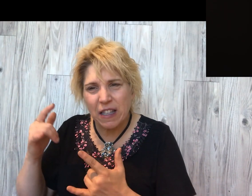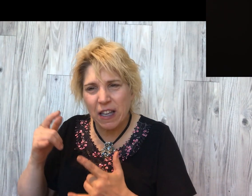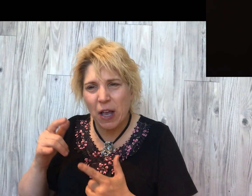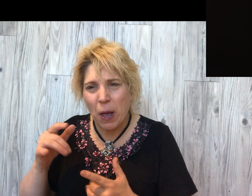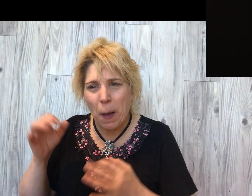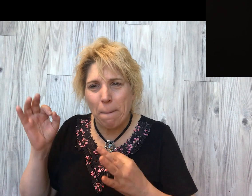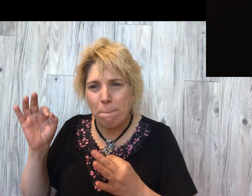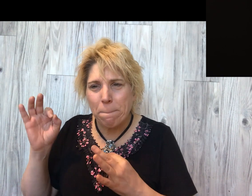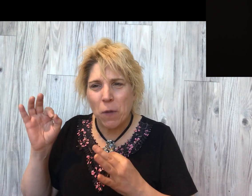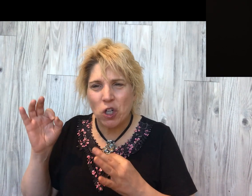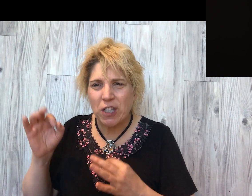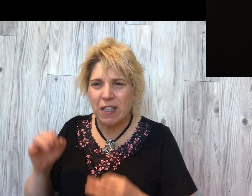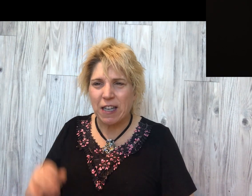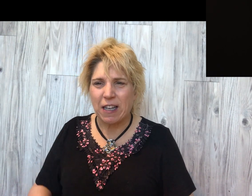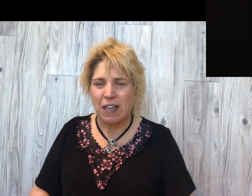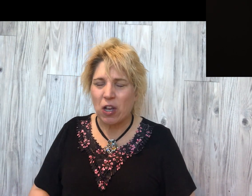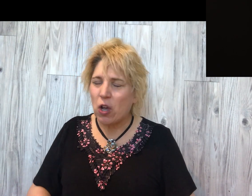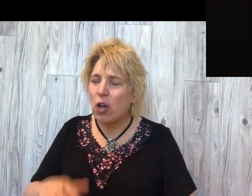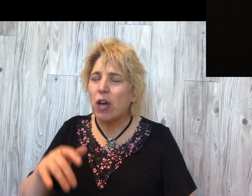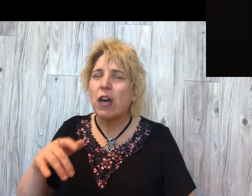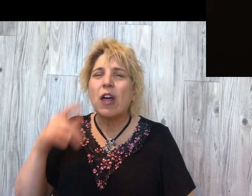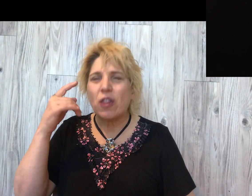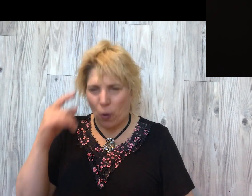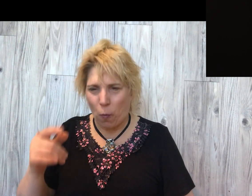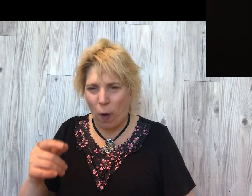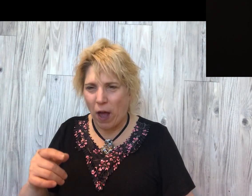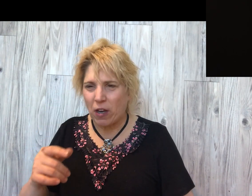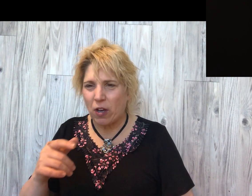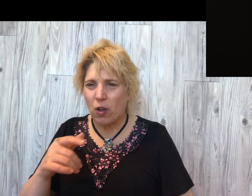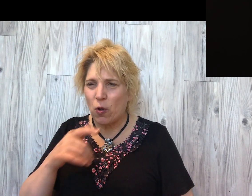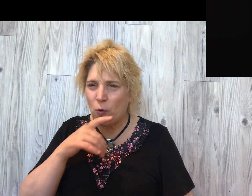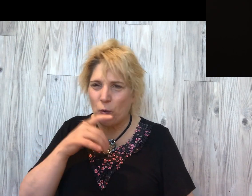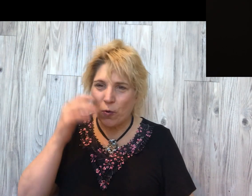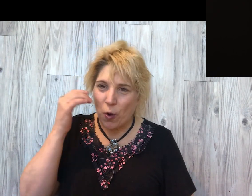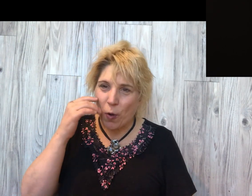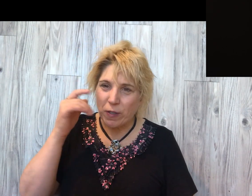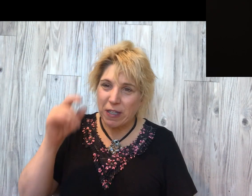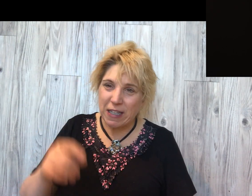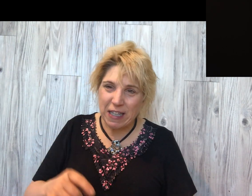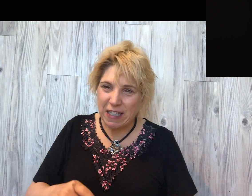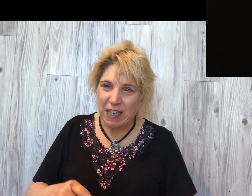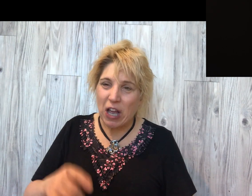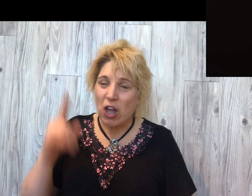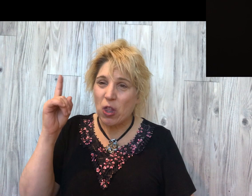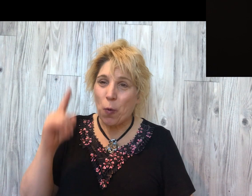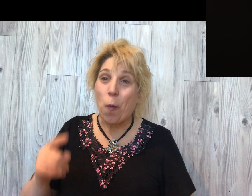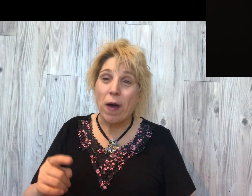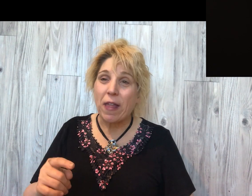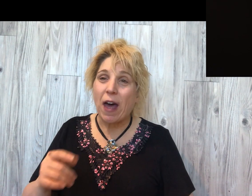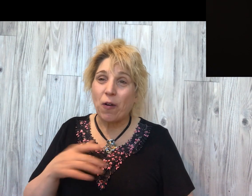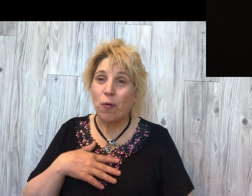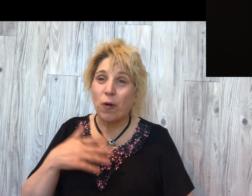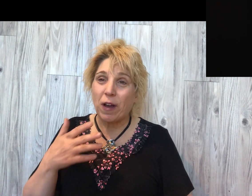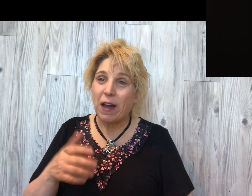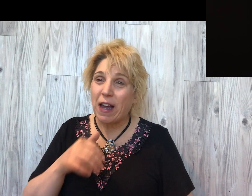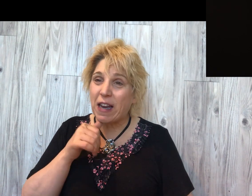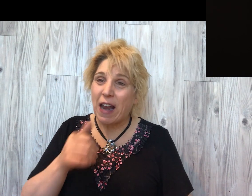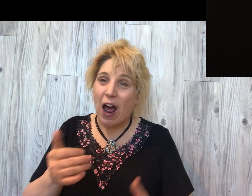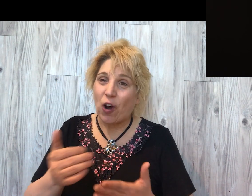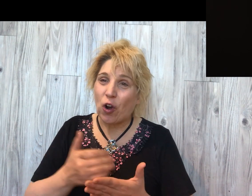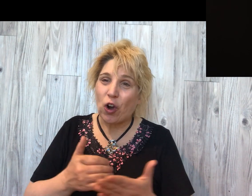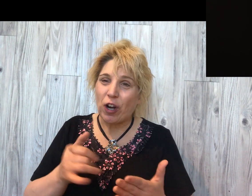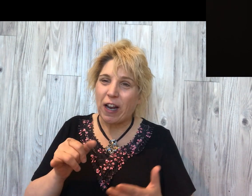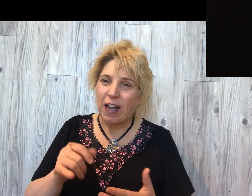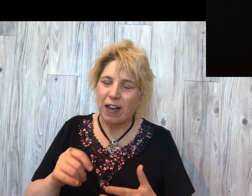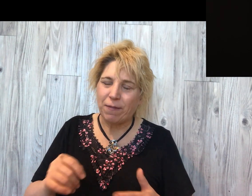I'll tell you who asks for mercy. The one who knows he needs it. The one who admits he doesn't deserve